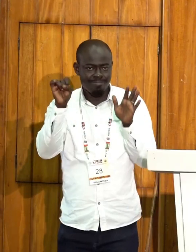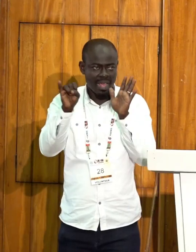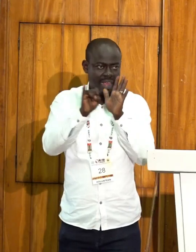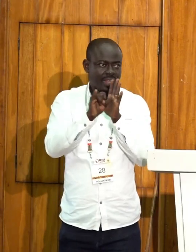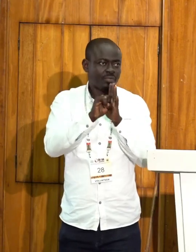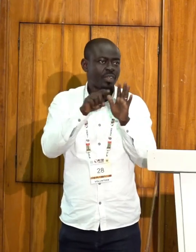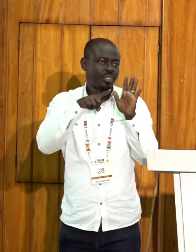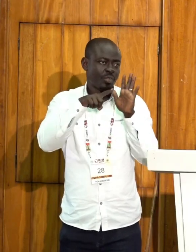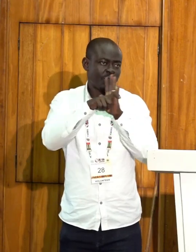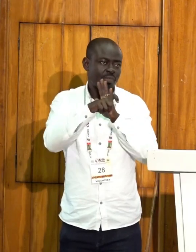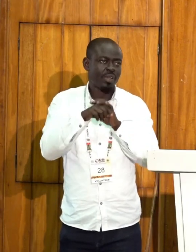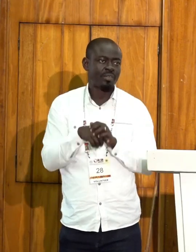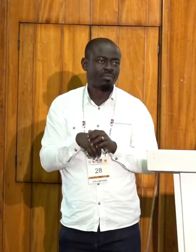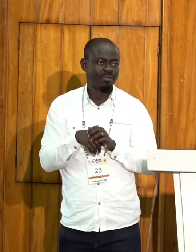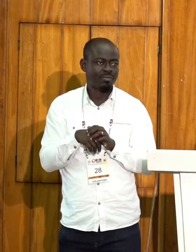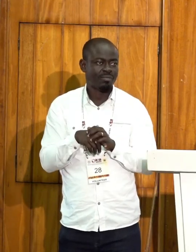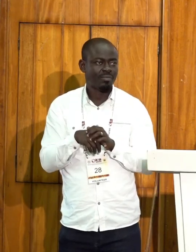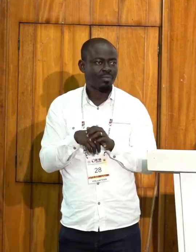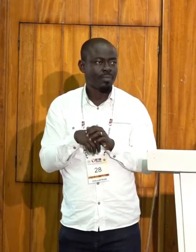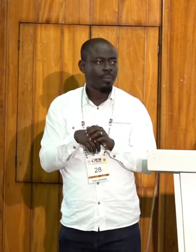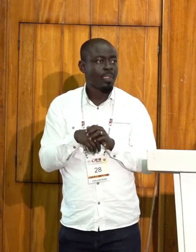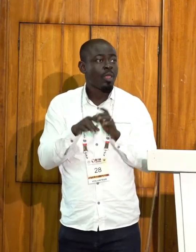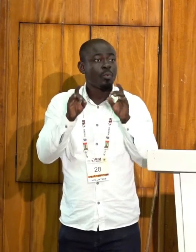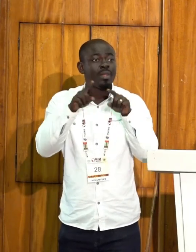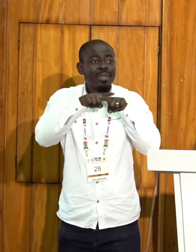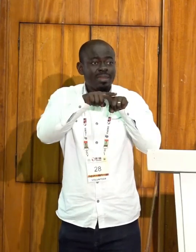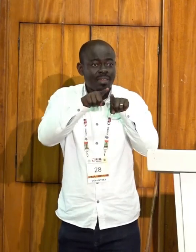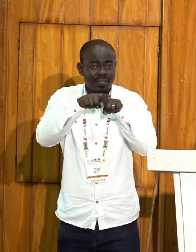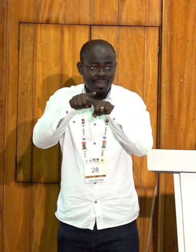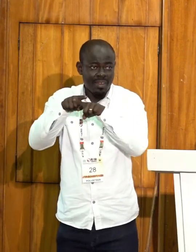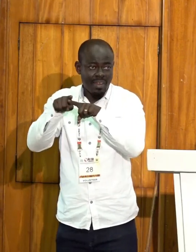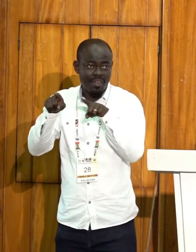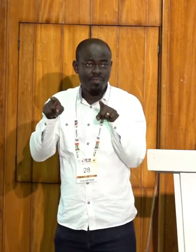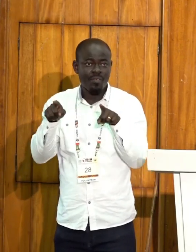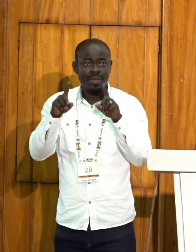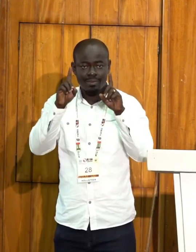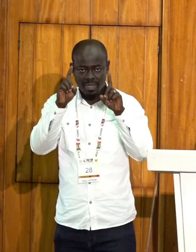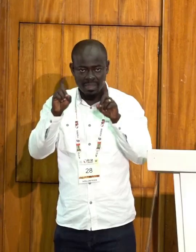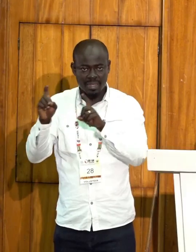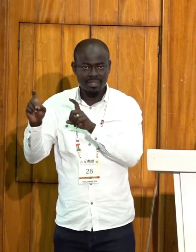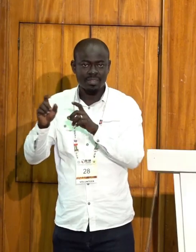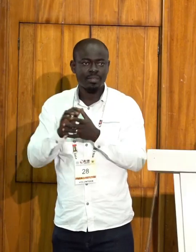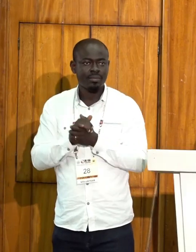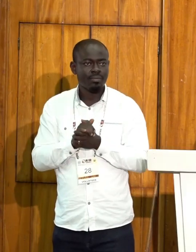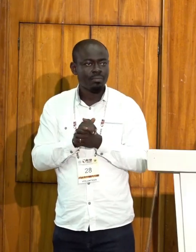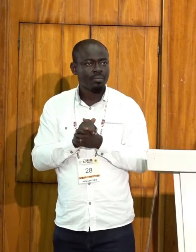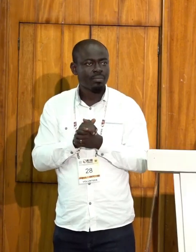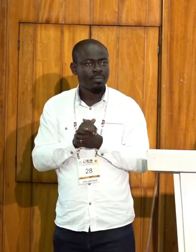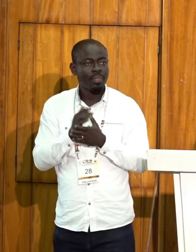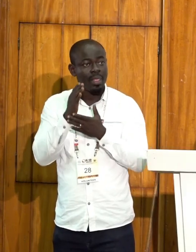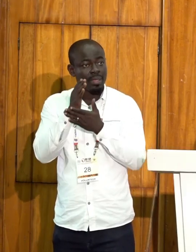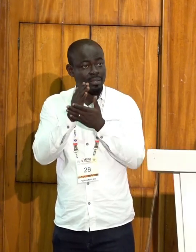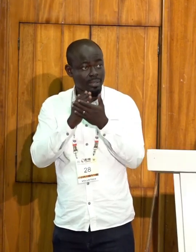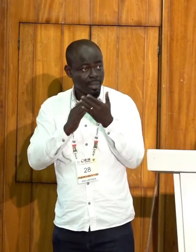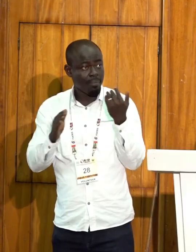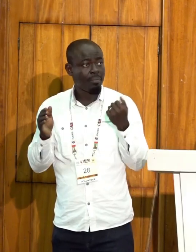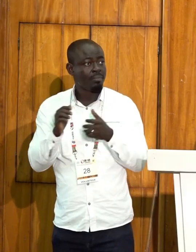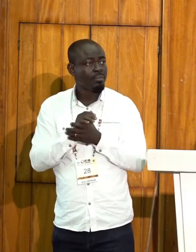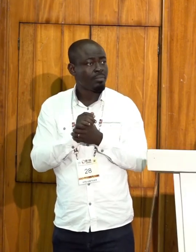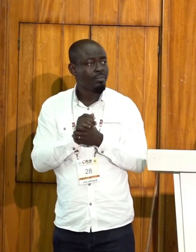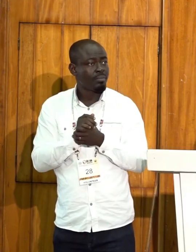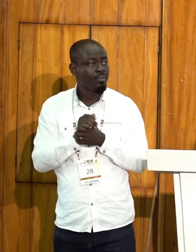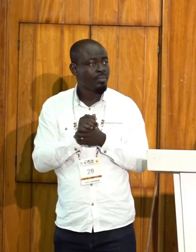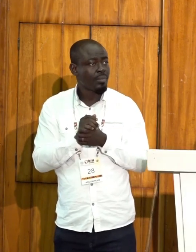then we've gone through a lot of different tests, some of which, as the